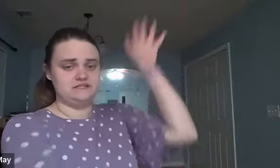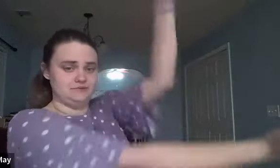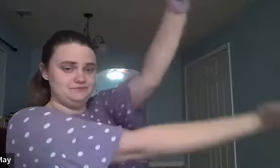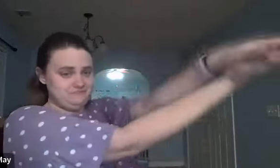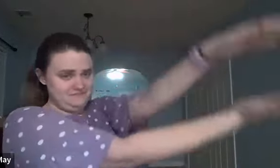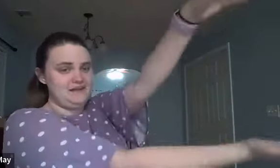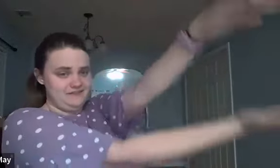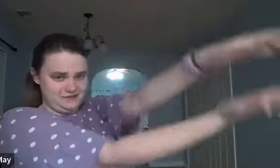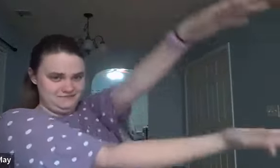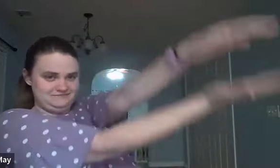simple. Alligator.